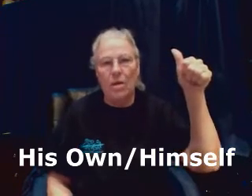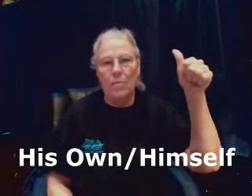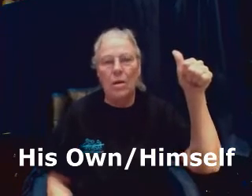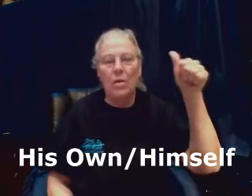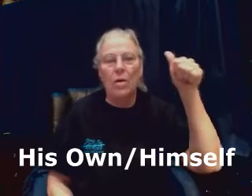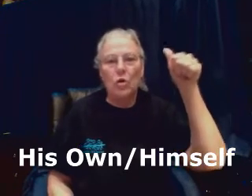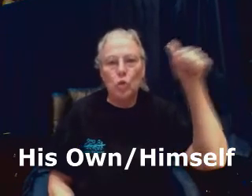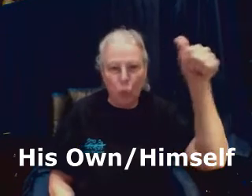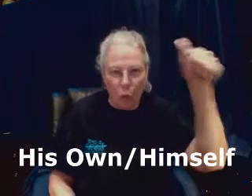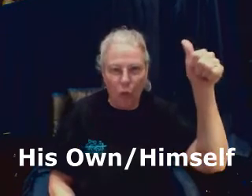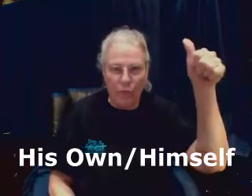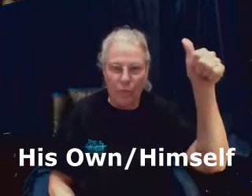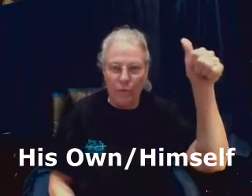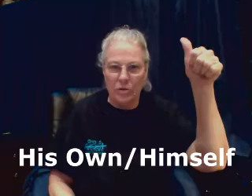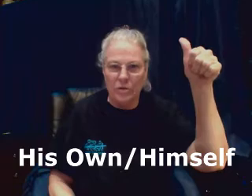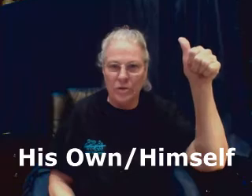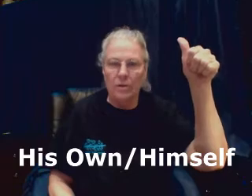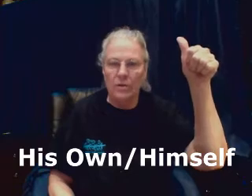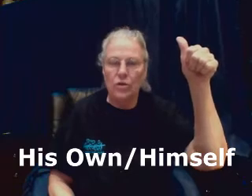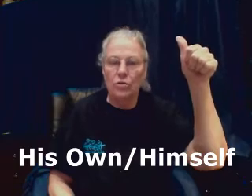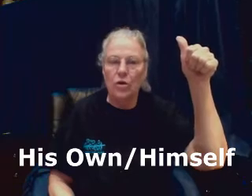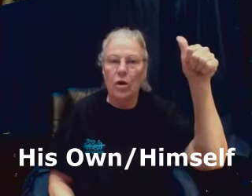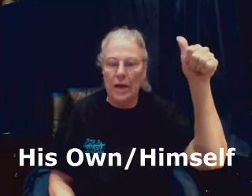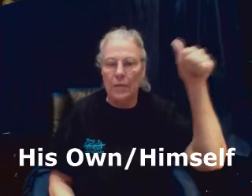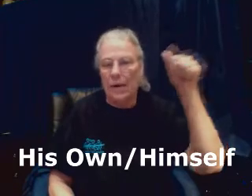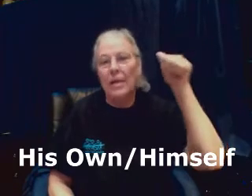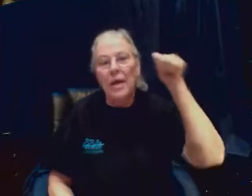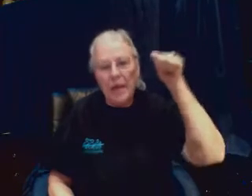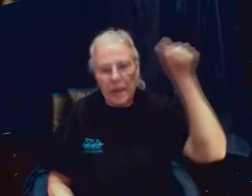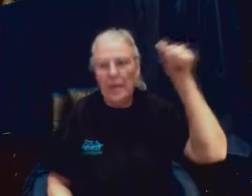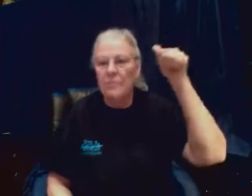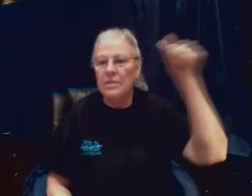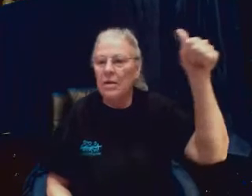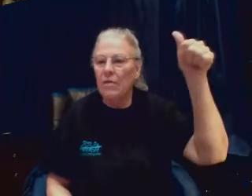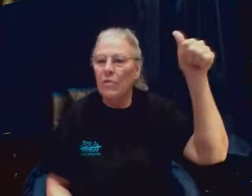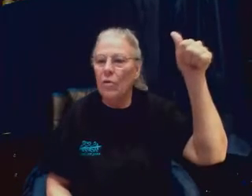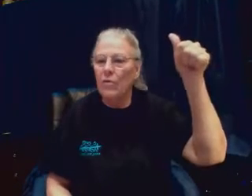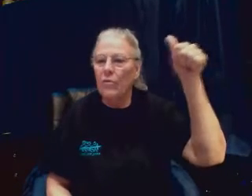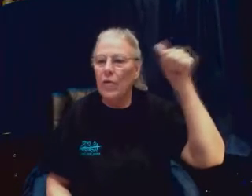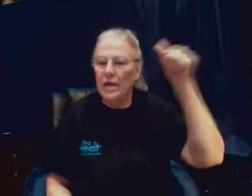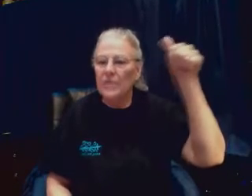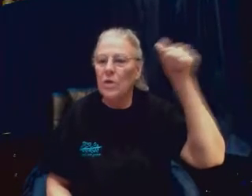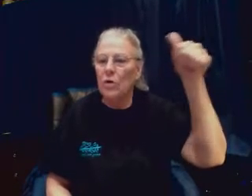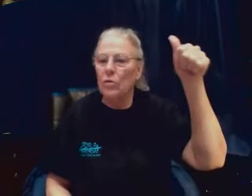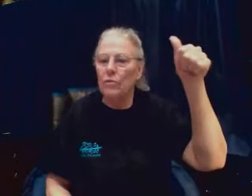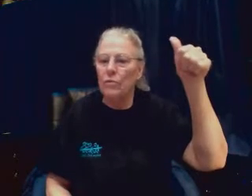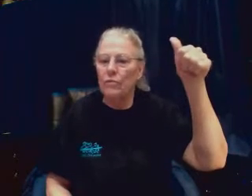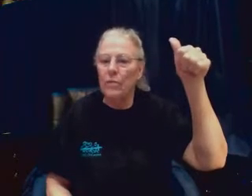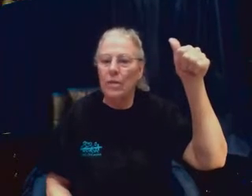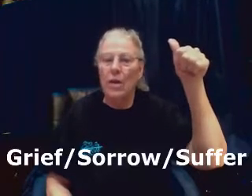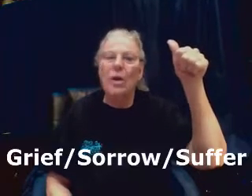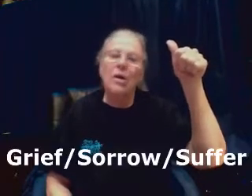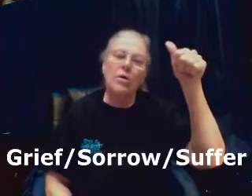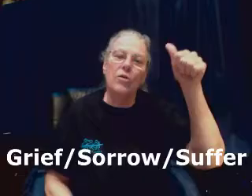thumb toward the person that you're talking about. Himself or for his own.